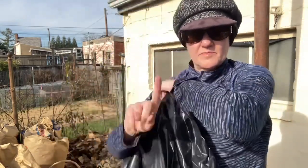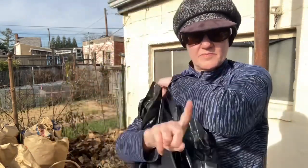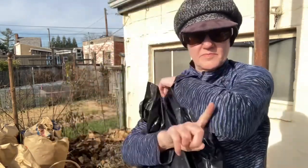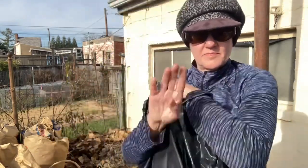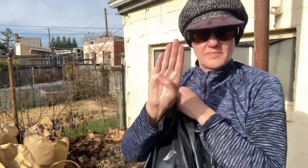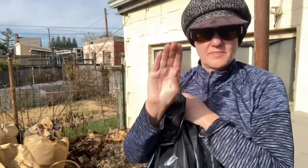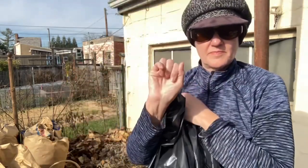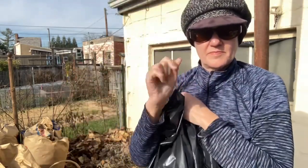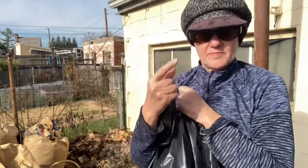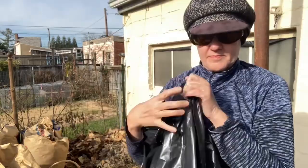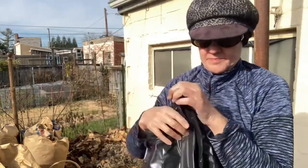So you need a trash bag.